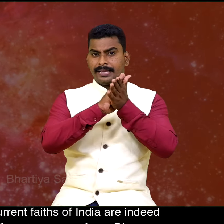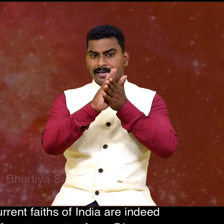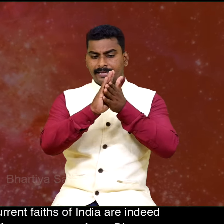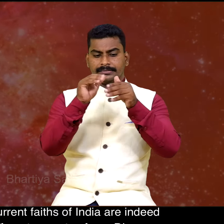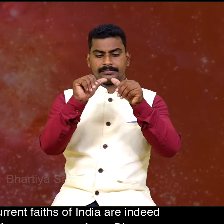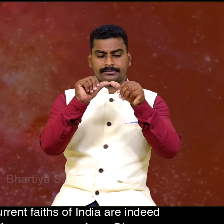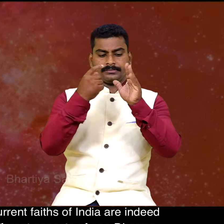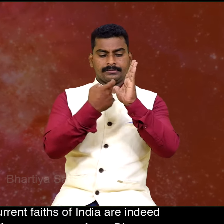dharma.